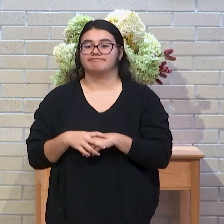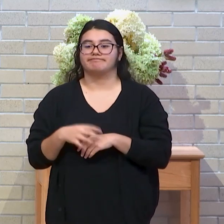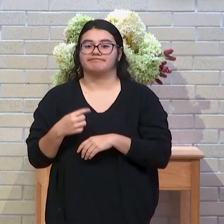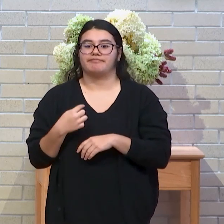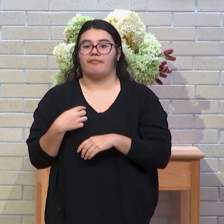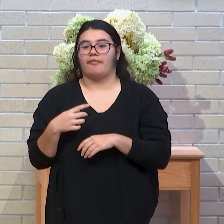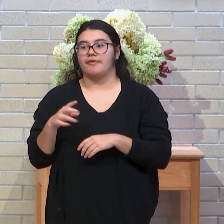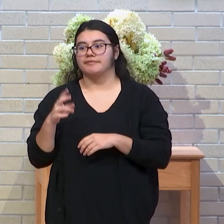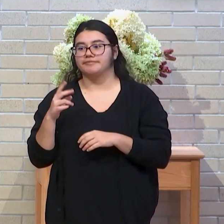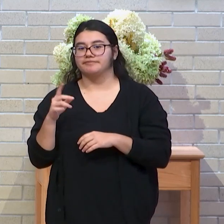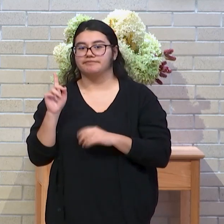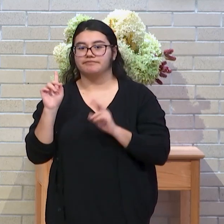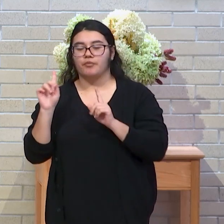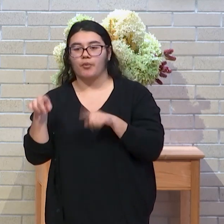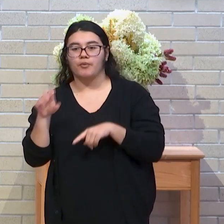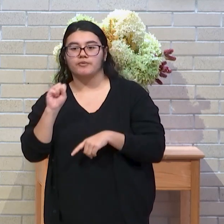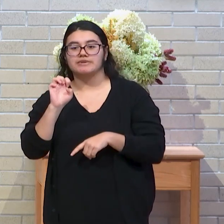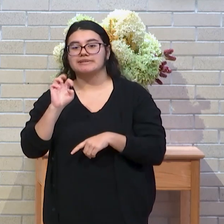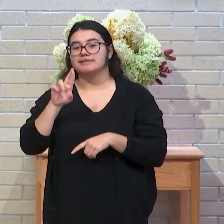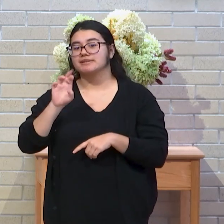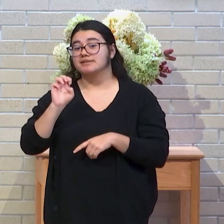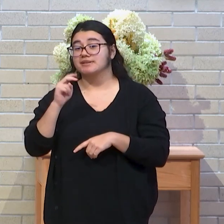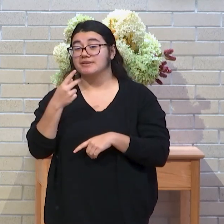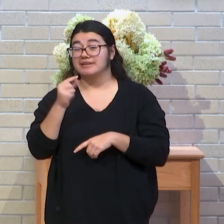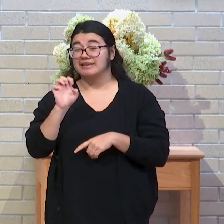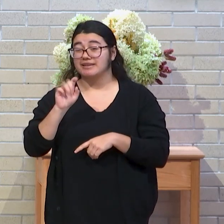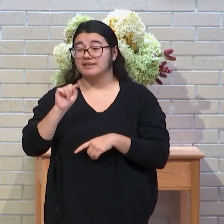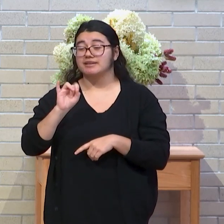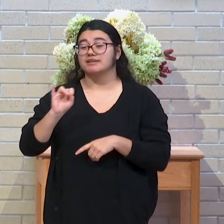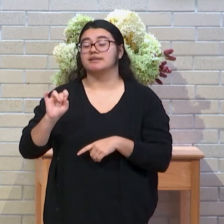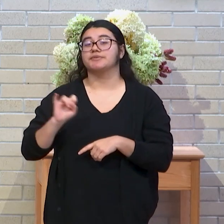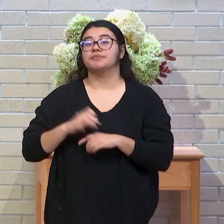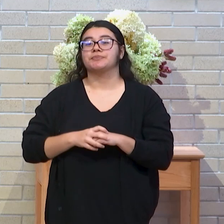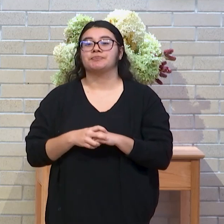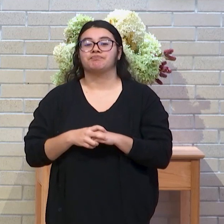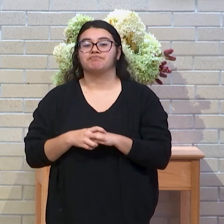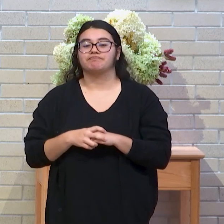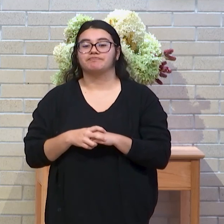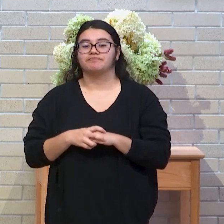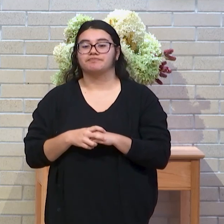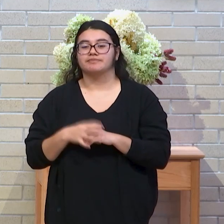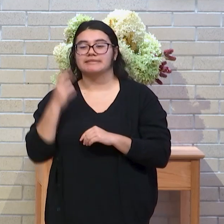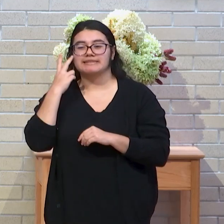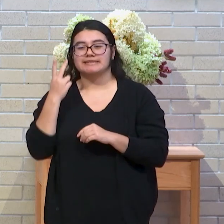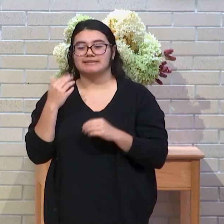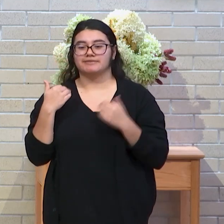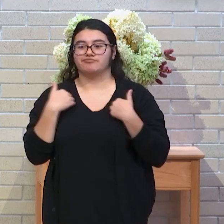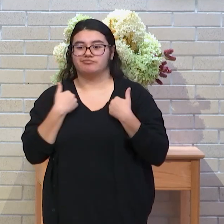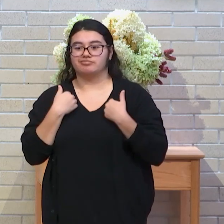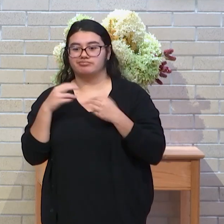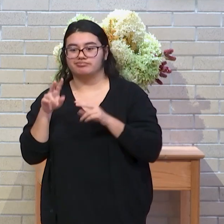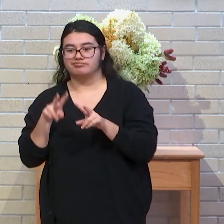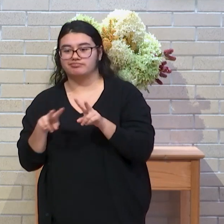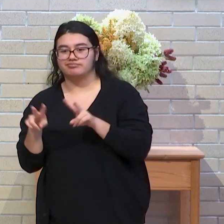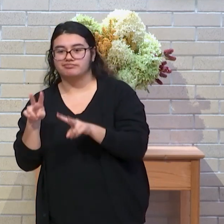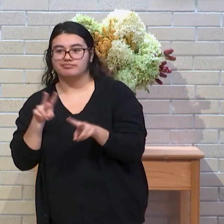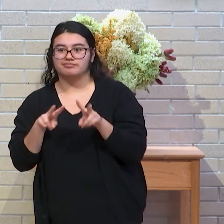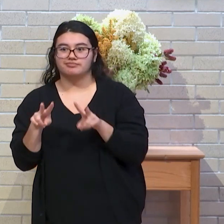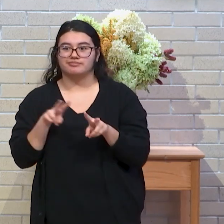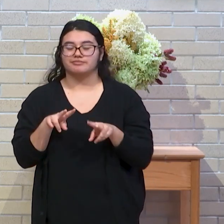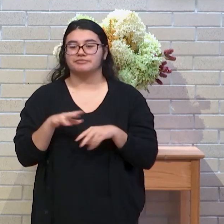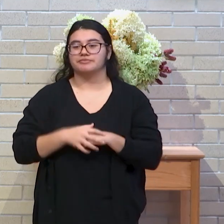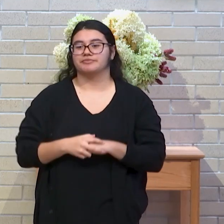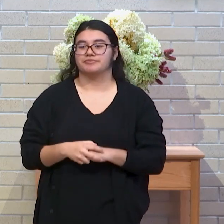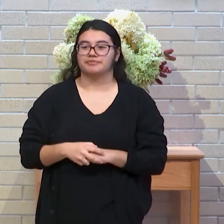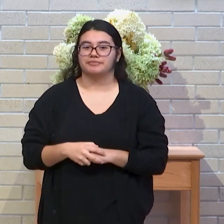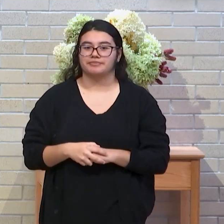saw all these incredible locations and wildlife. It gave us the opportunity to relax after such of hot temperatures, chaos, and classes, and an